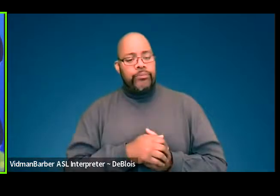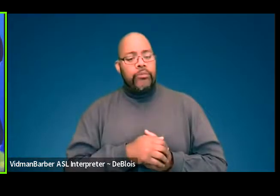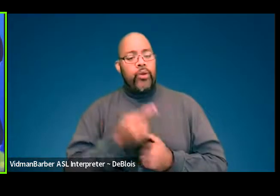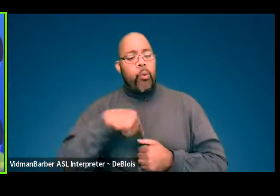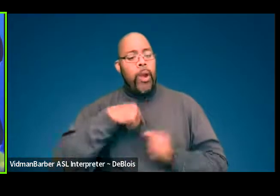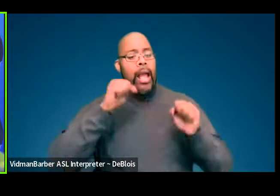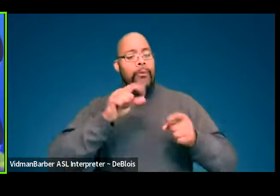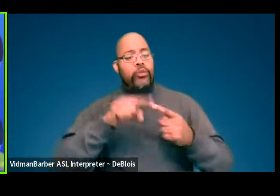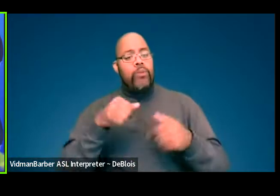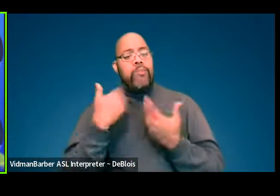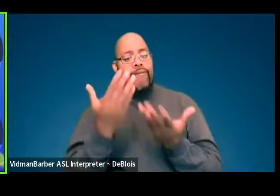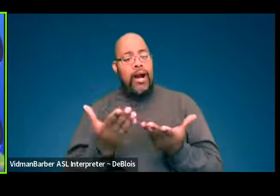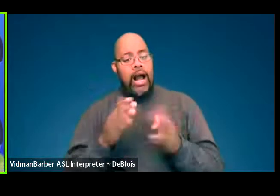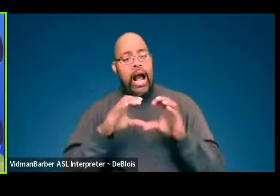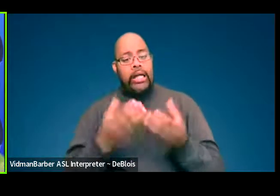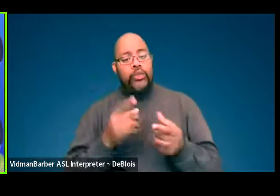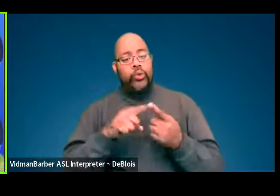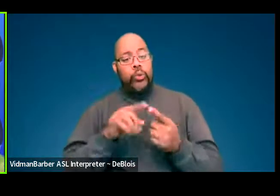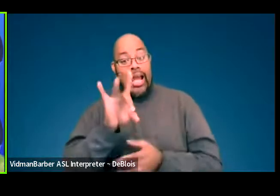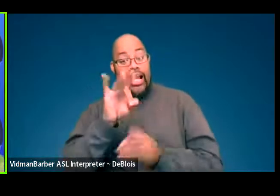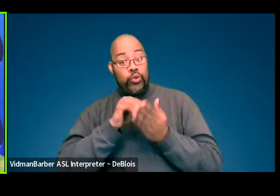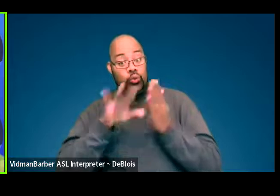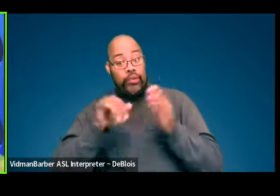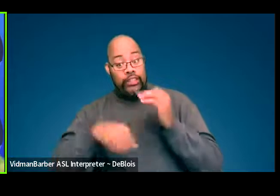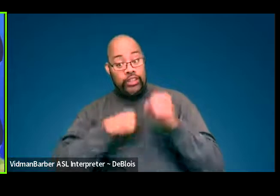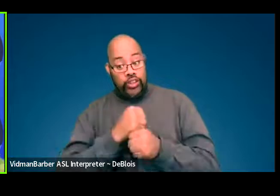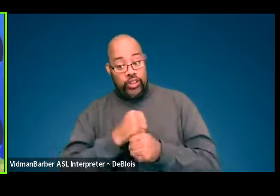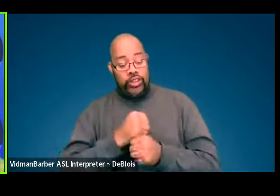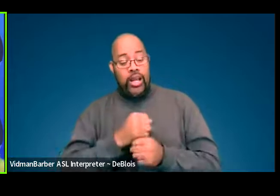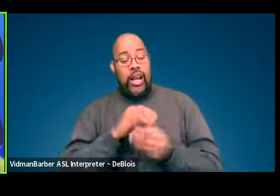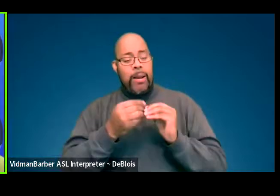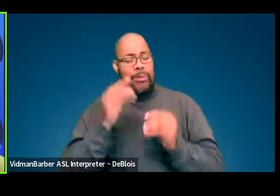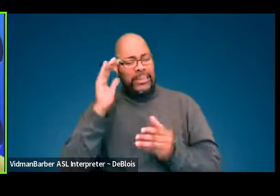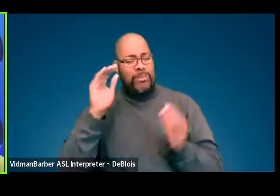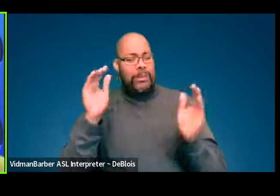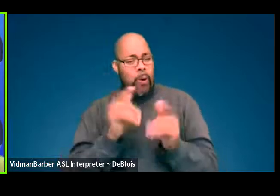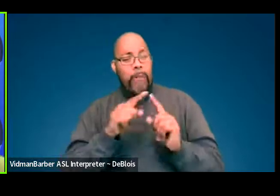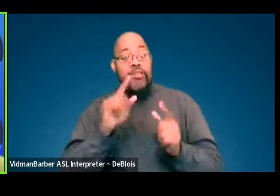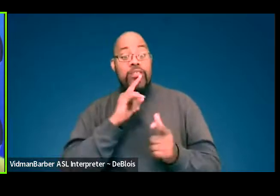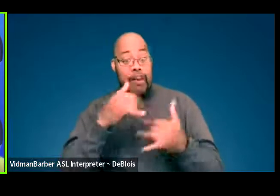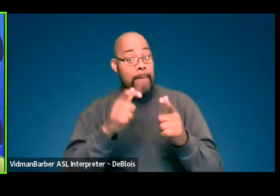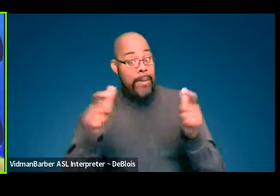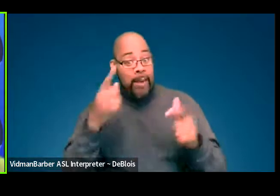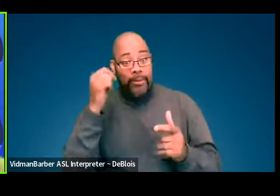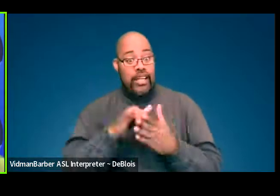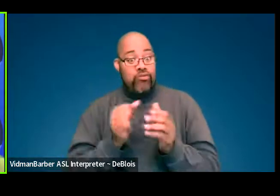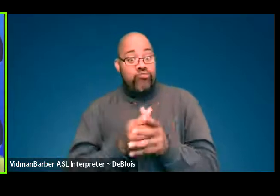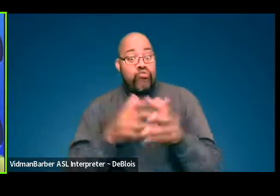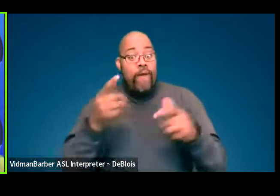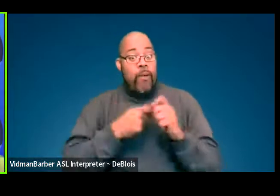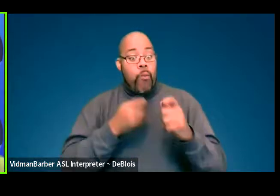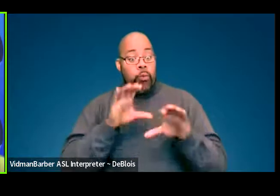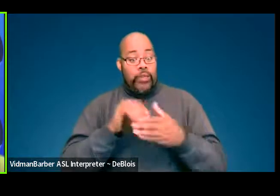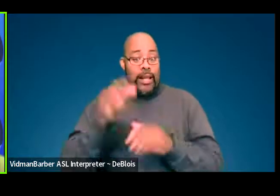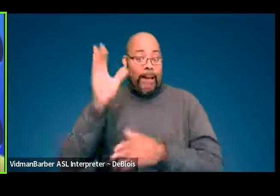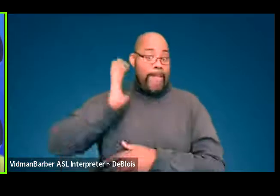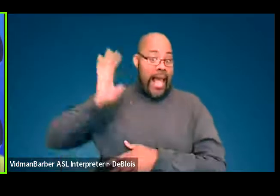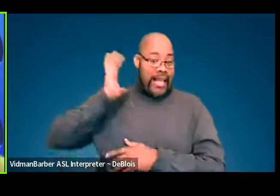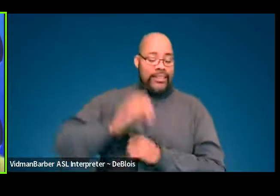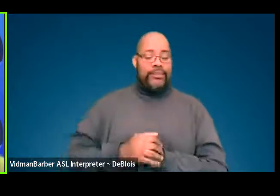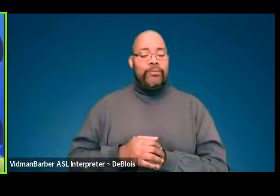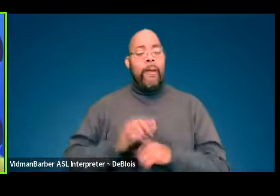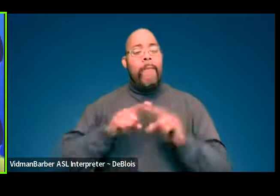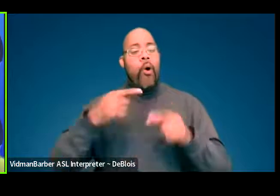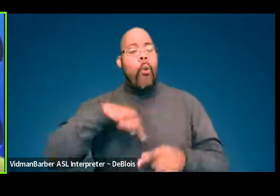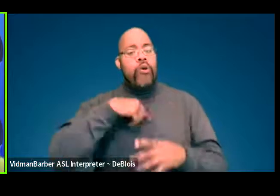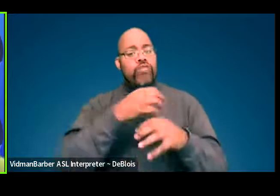were able to provide the class to 8 students this year. The number seems small, but it's big because it's grown from what we've done in the past. But